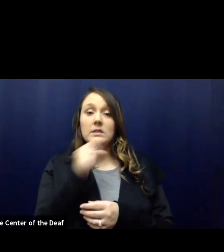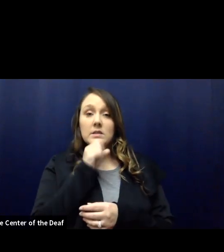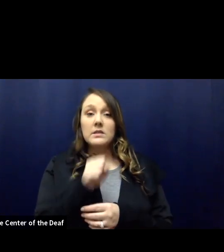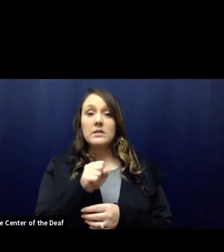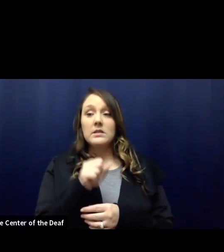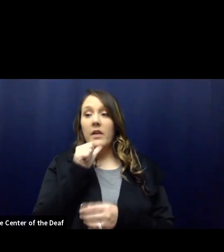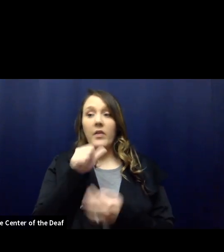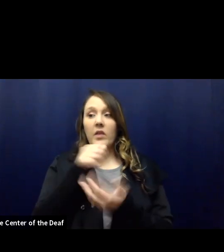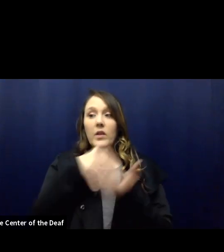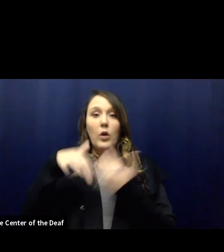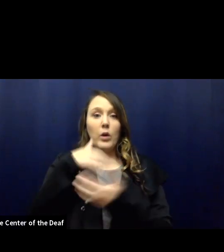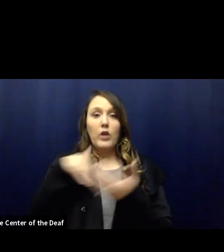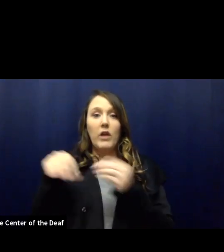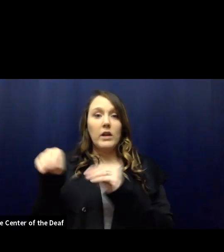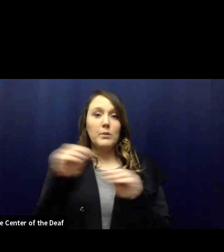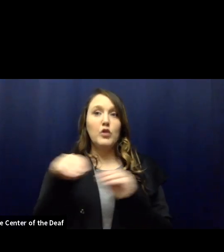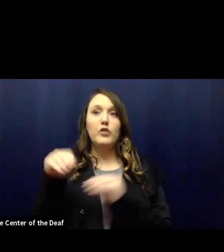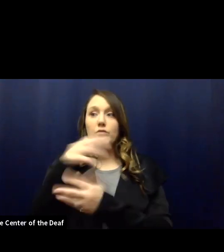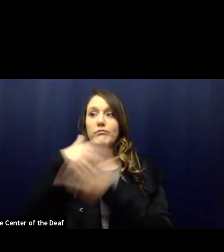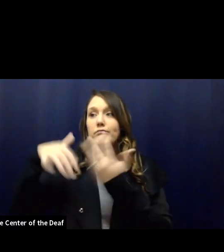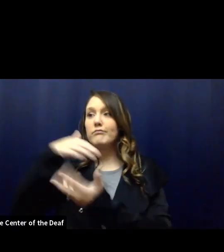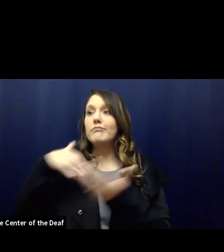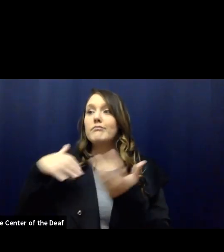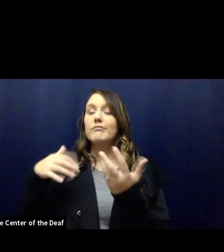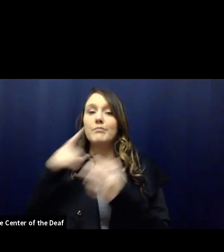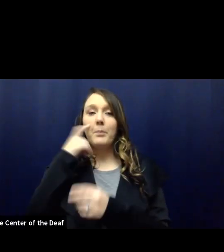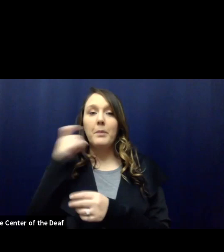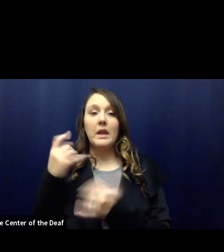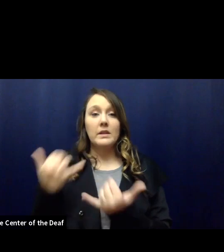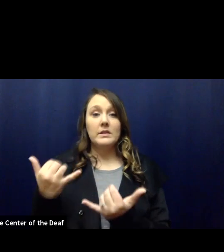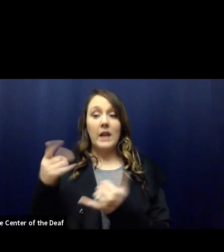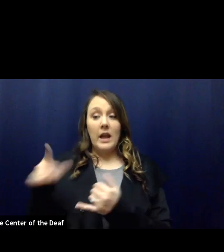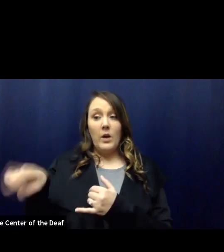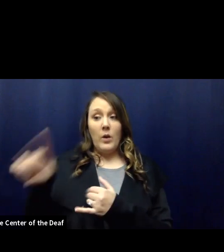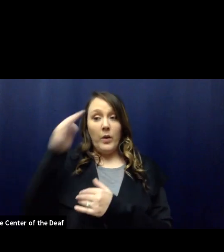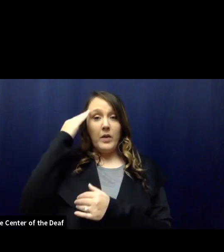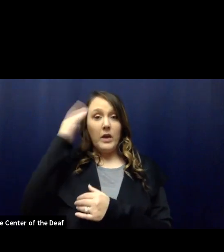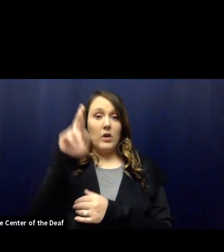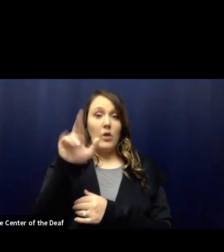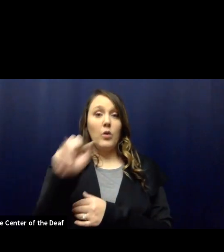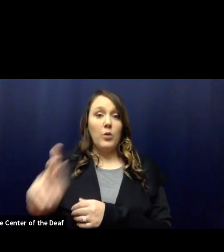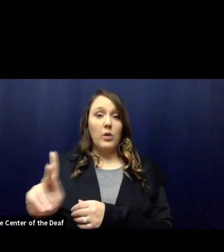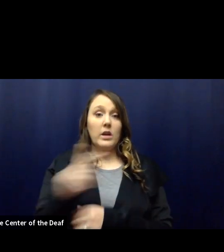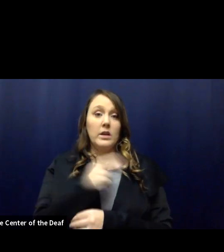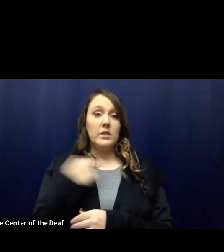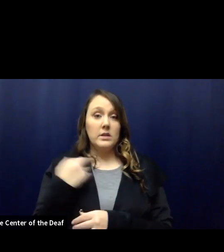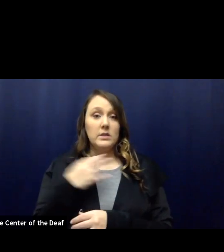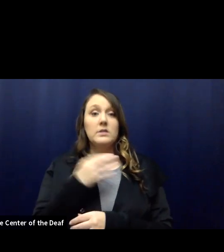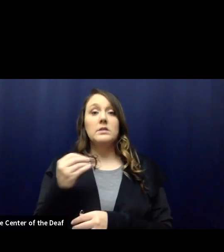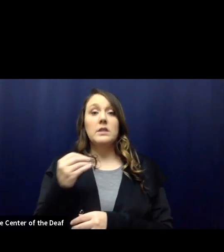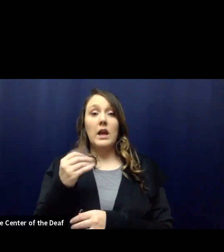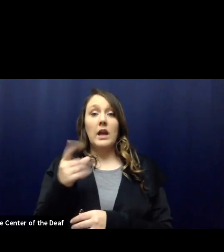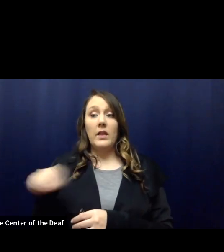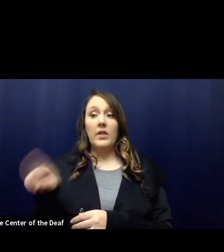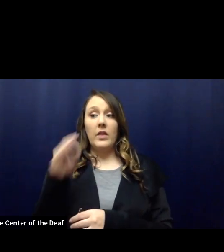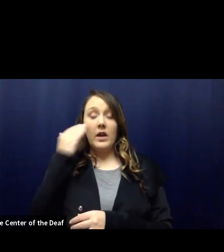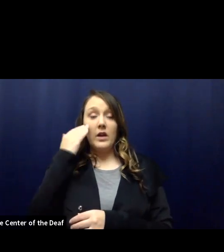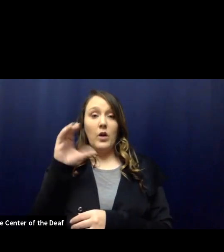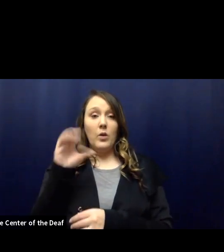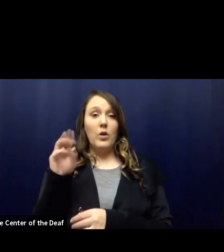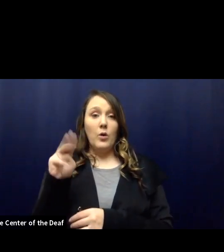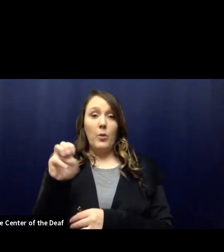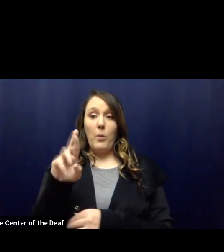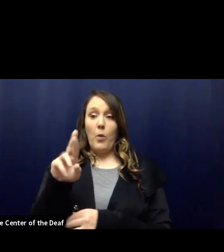and moving around and with other folks because now they know what their risk is and they know what their comorbidities are, and they're choosing